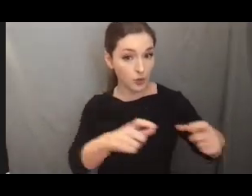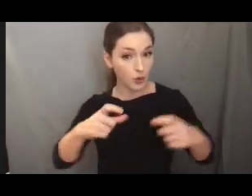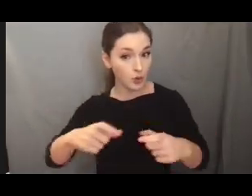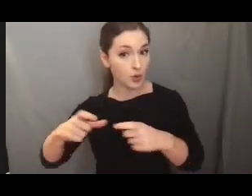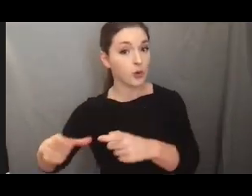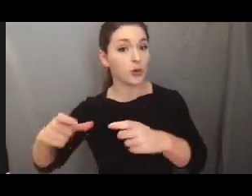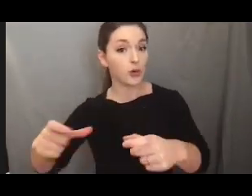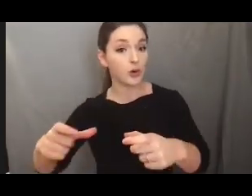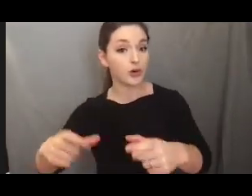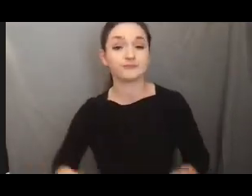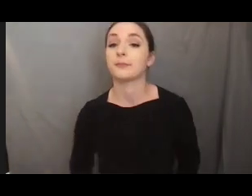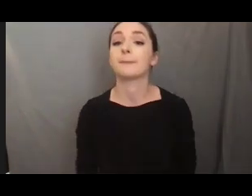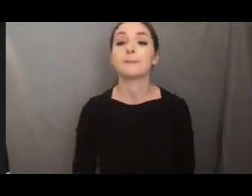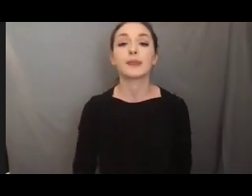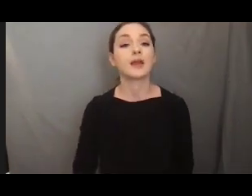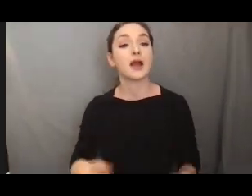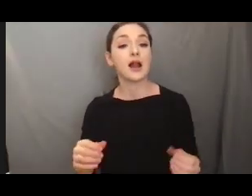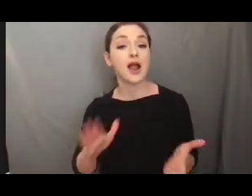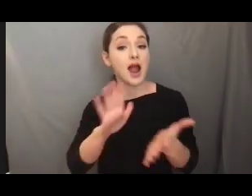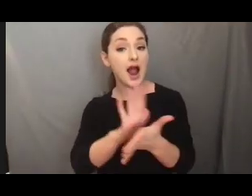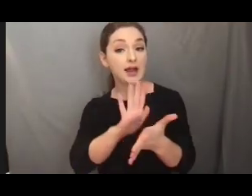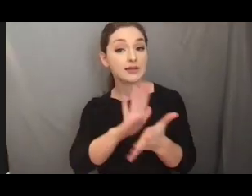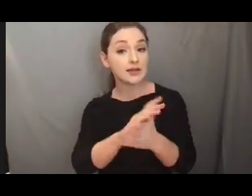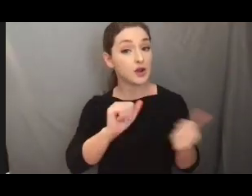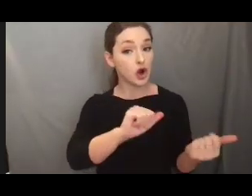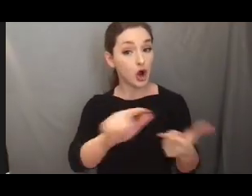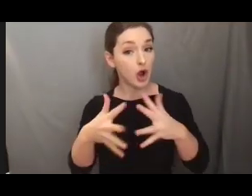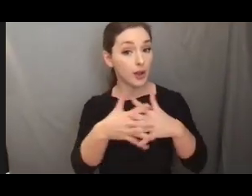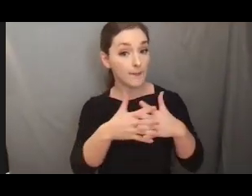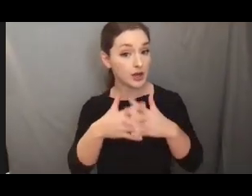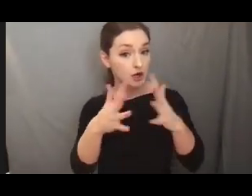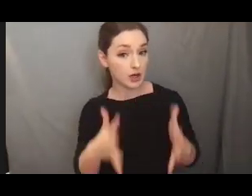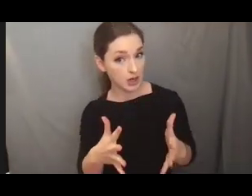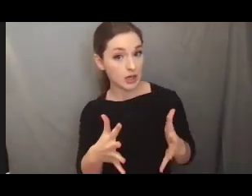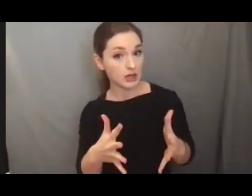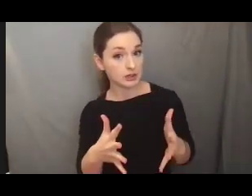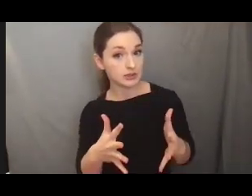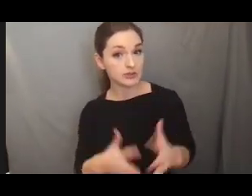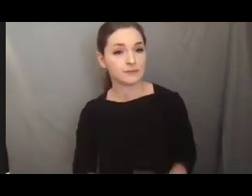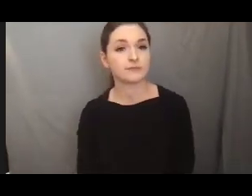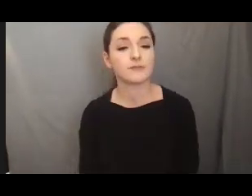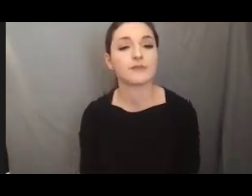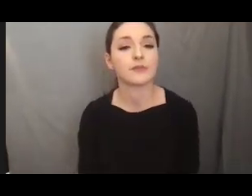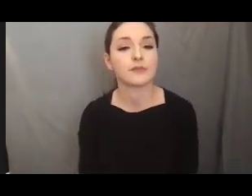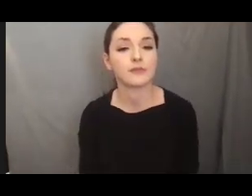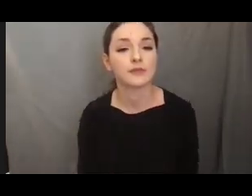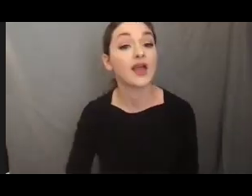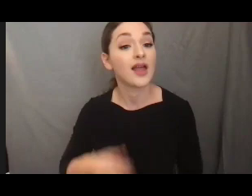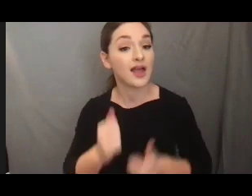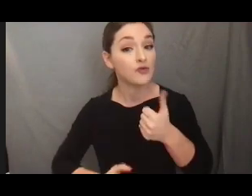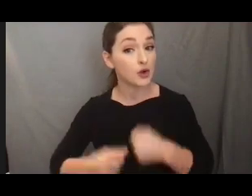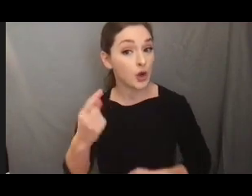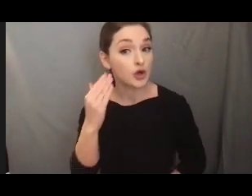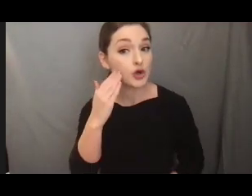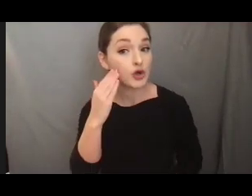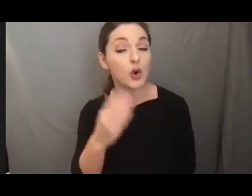academic All-Americans. And so there's also 3 different sizes of fonts. Let's start with everybody knows, or almost everybody knows,